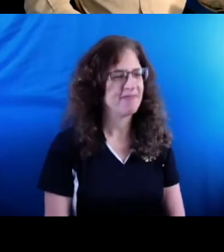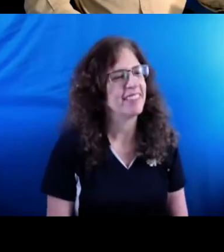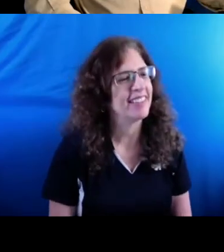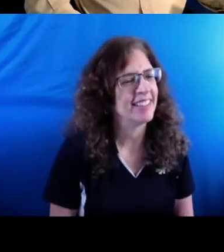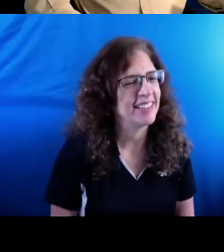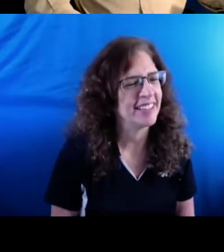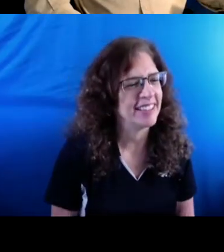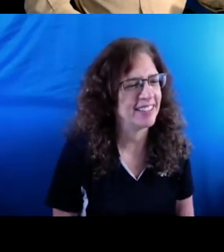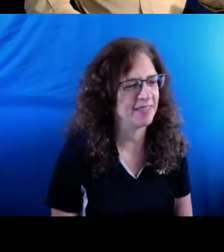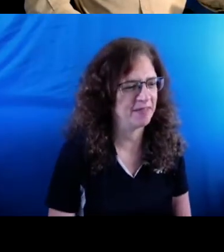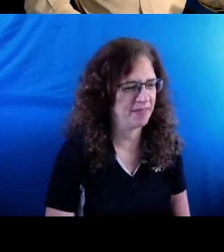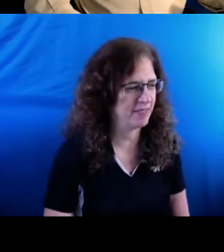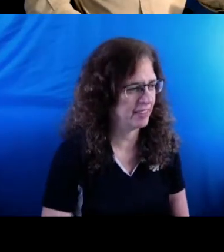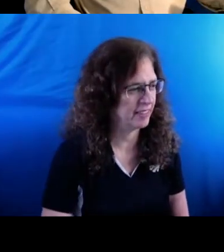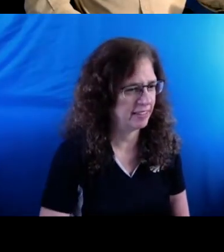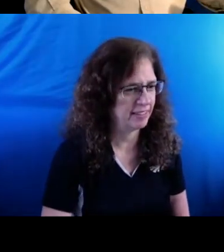everything.